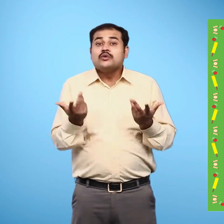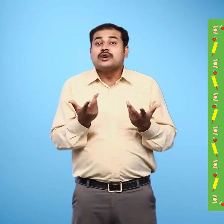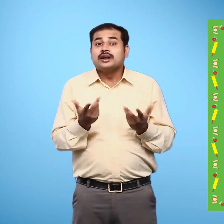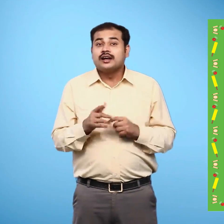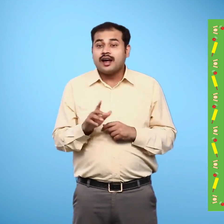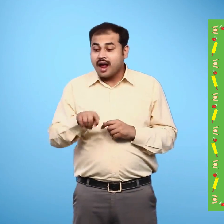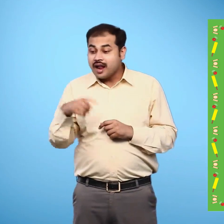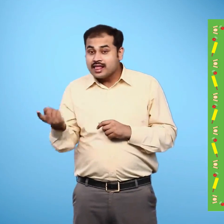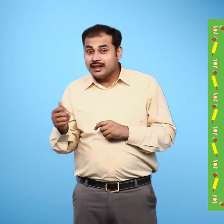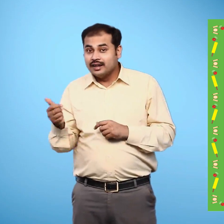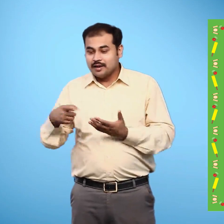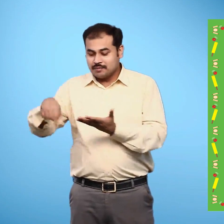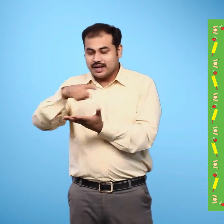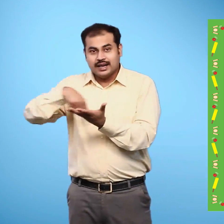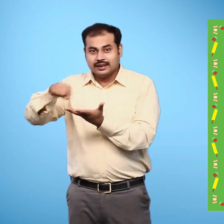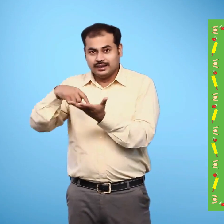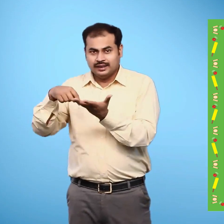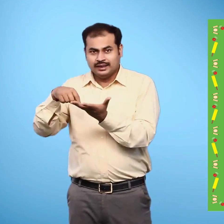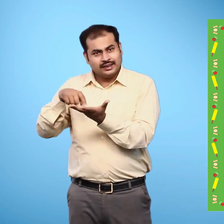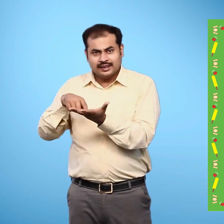while a plate is flat.